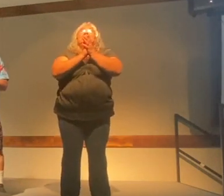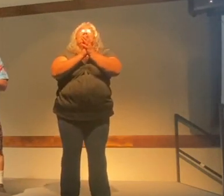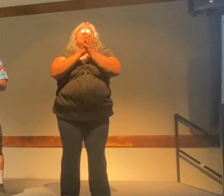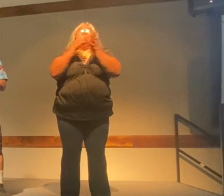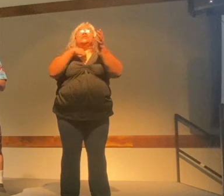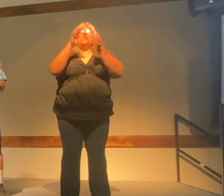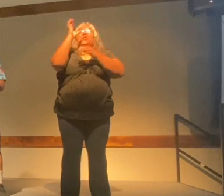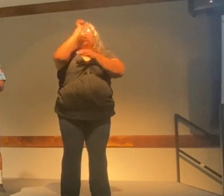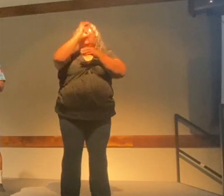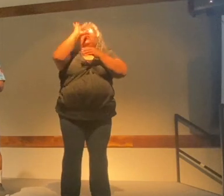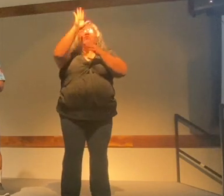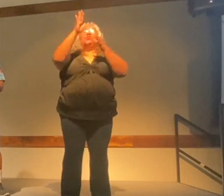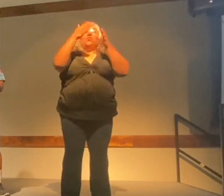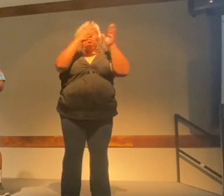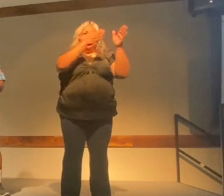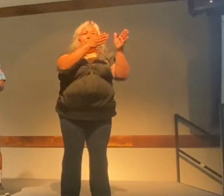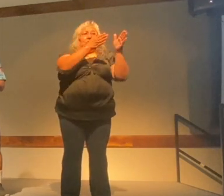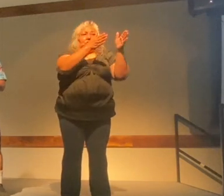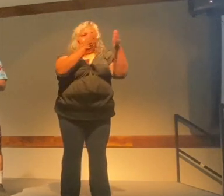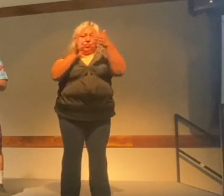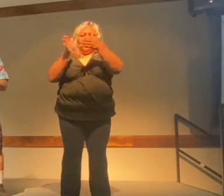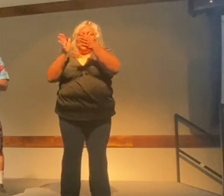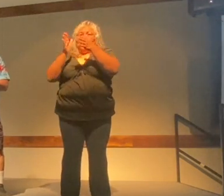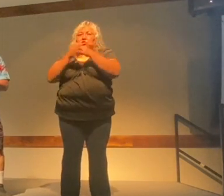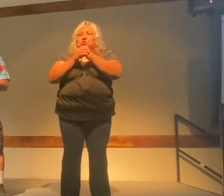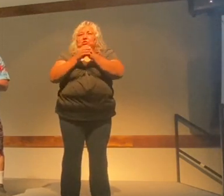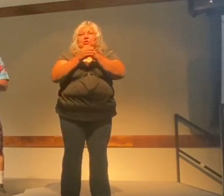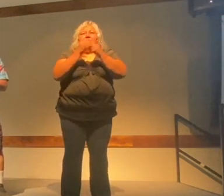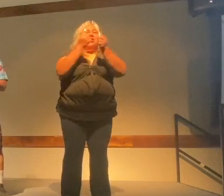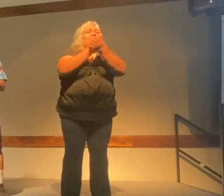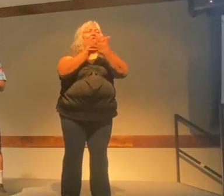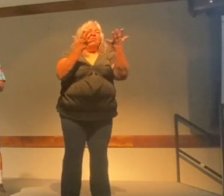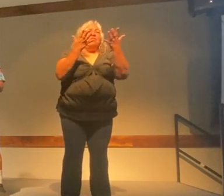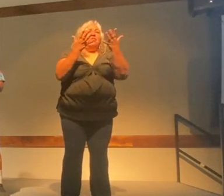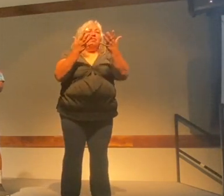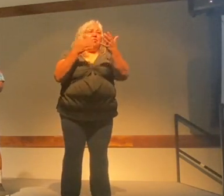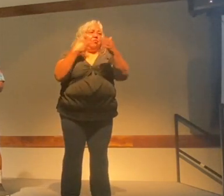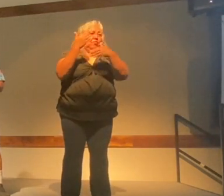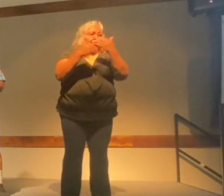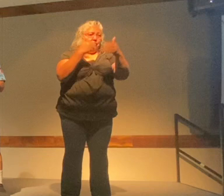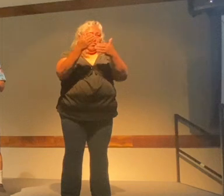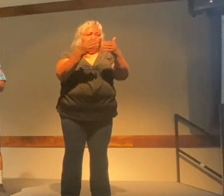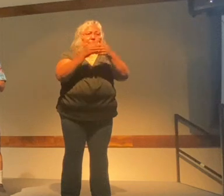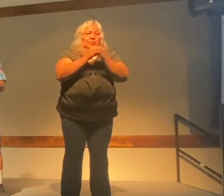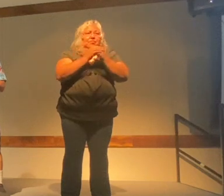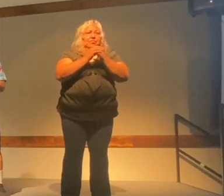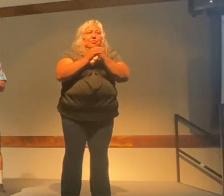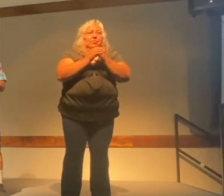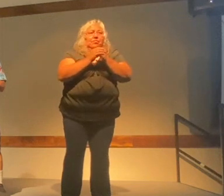that we seek your direction in everything that we're going through.